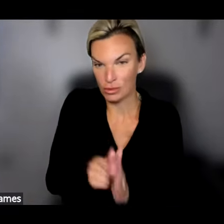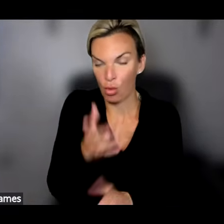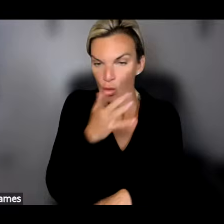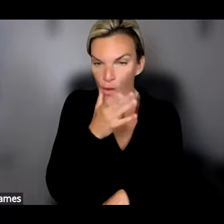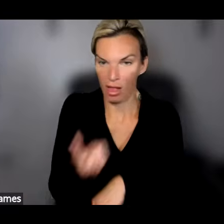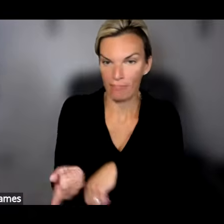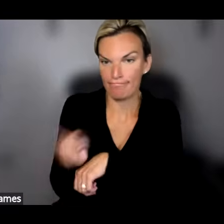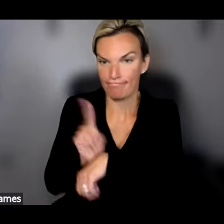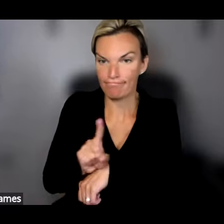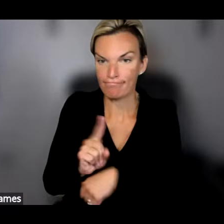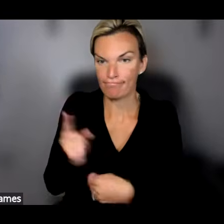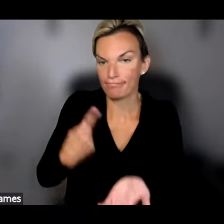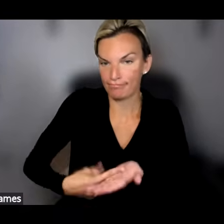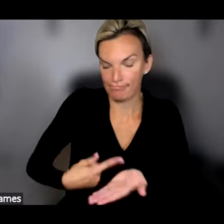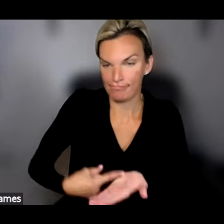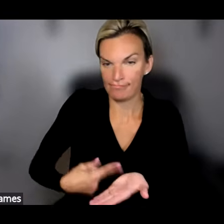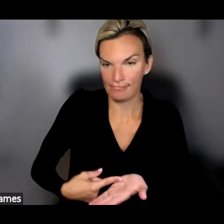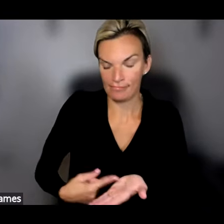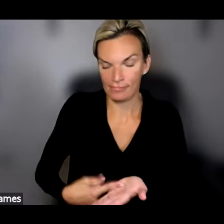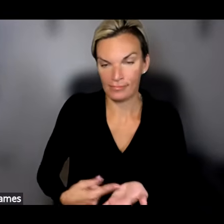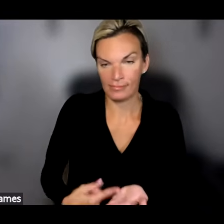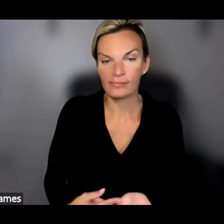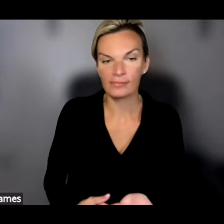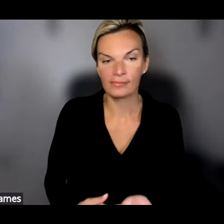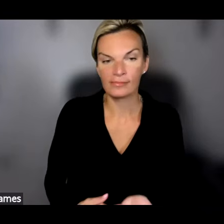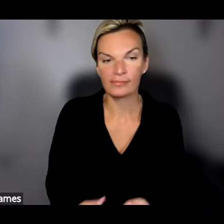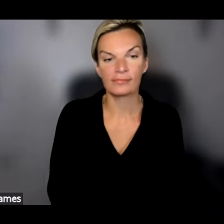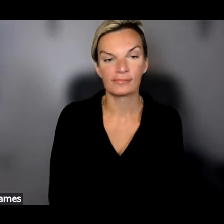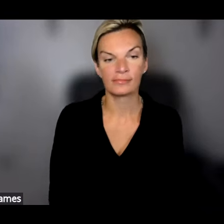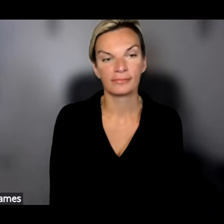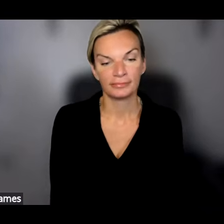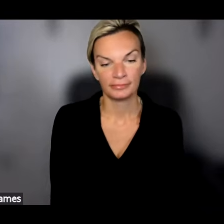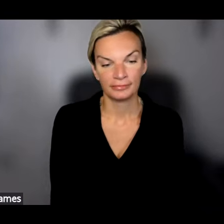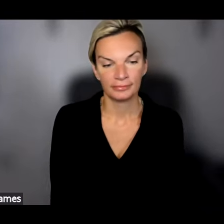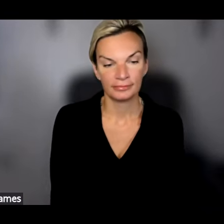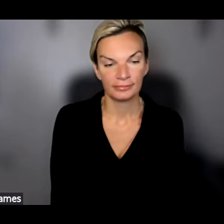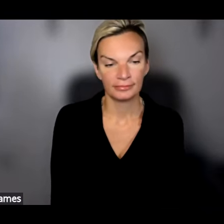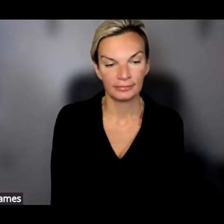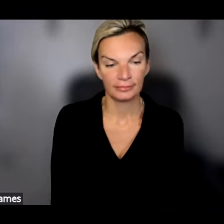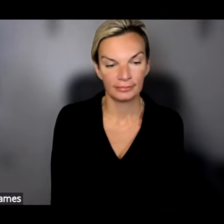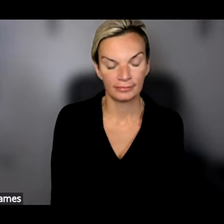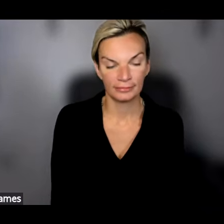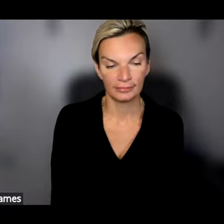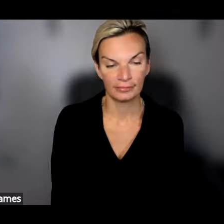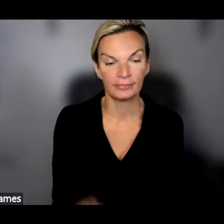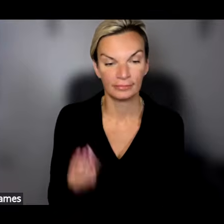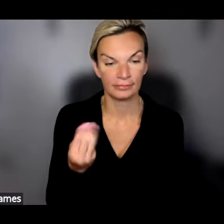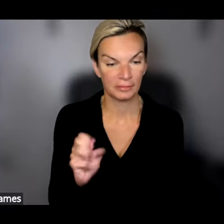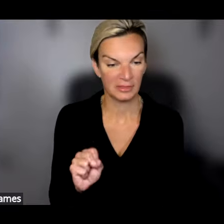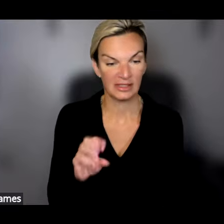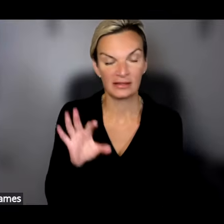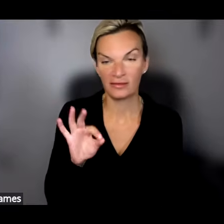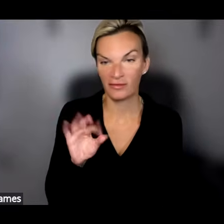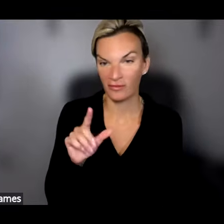would invite Ms. Flower, excuse me.